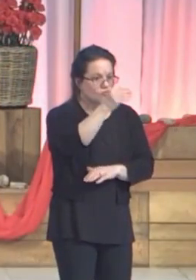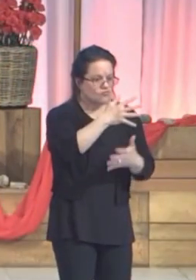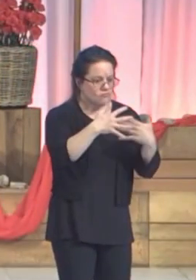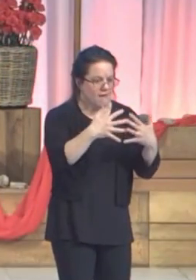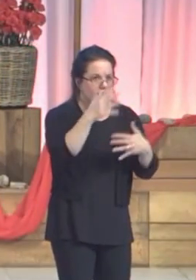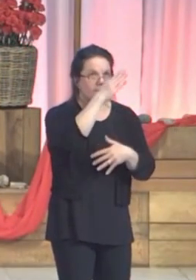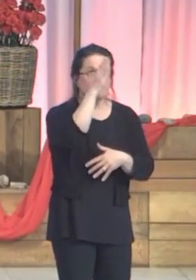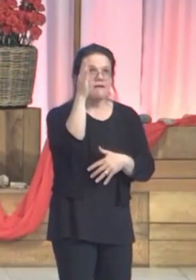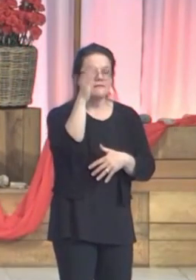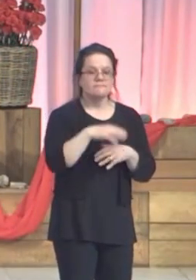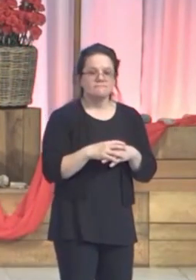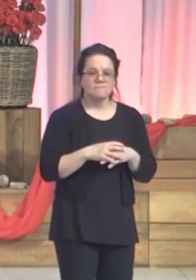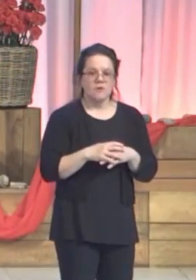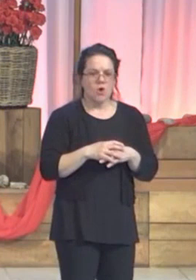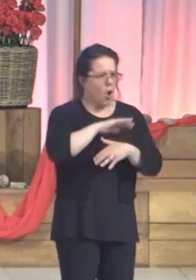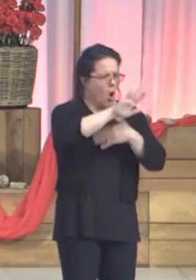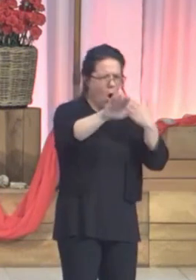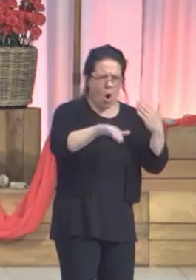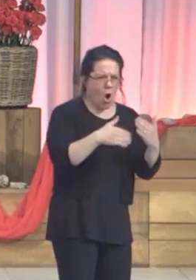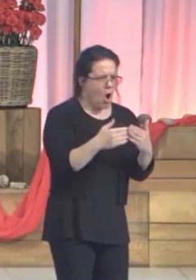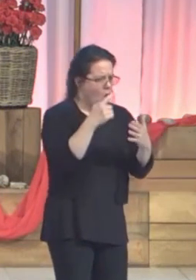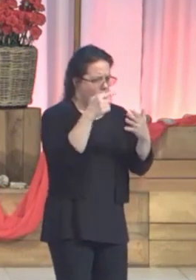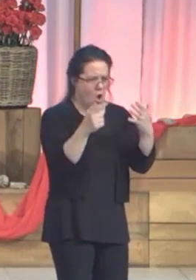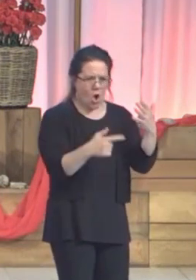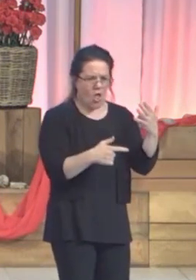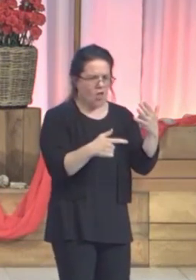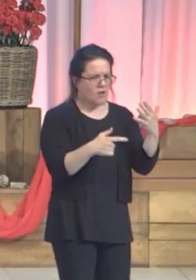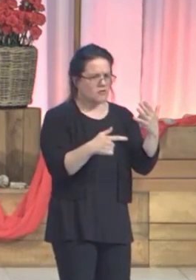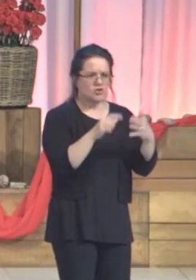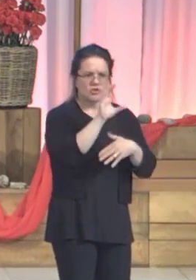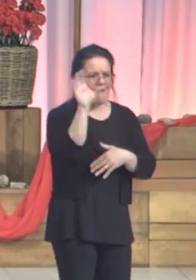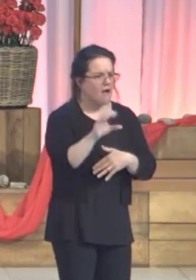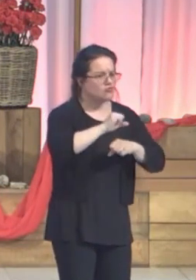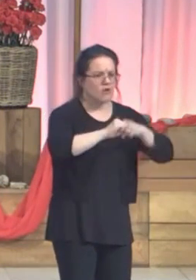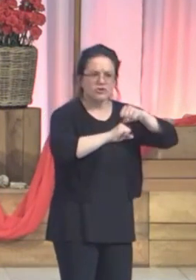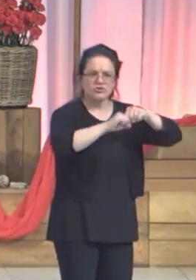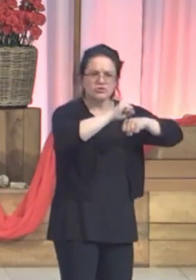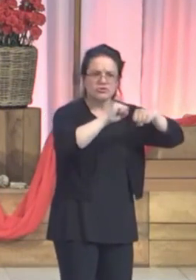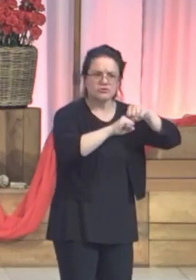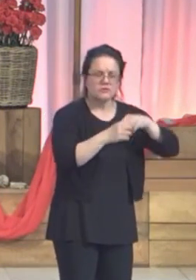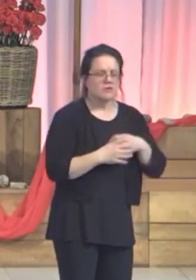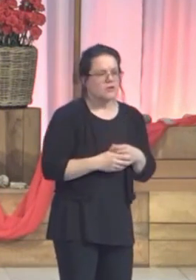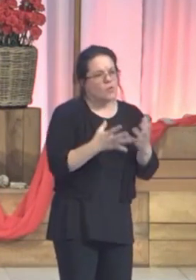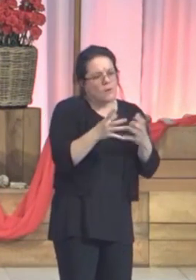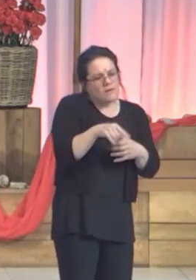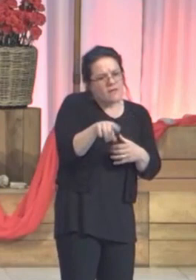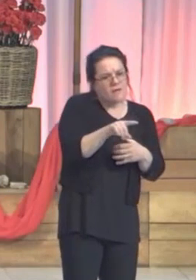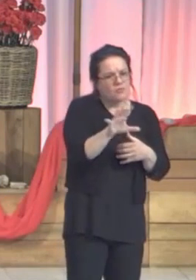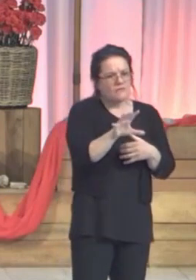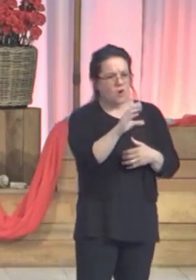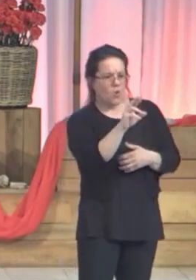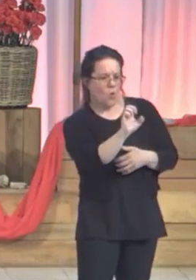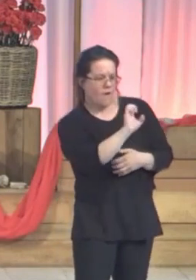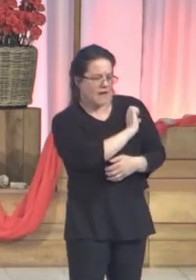guides. They were a combination of all those Chicago structures. So, see, the altar has we like a... We wanted them to be a kind of a core energy